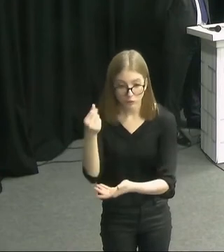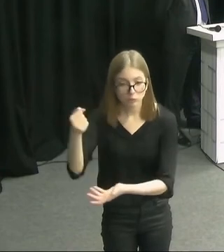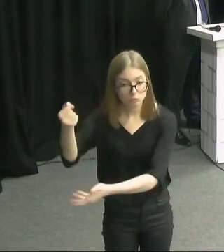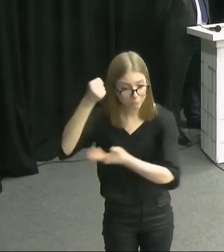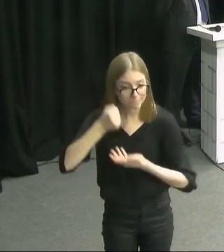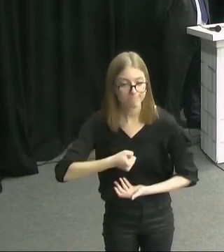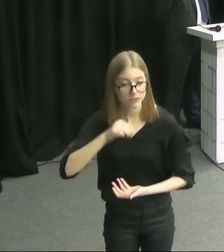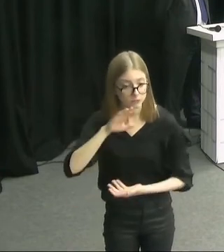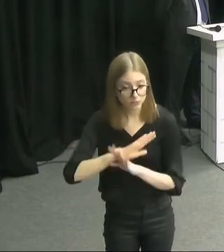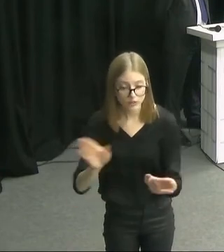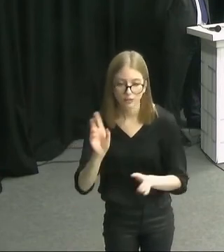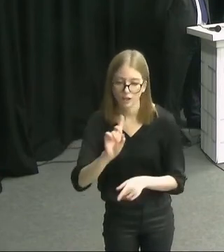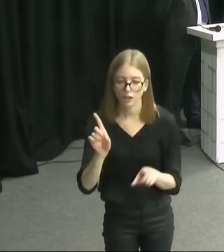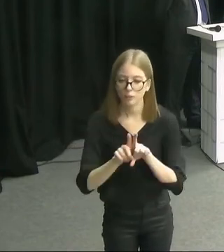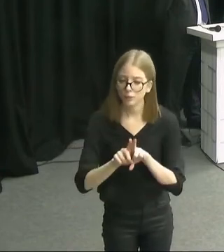They really do a lot.